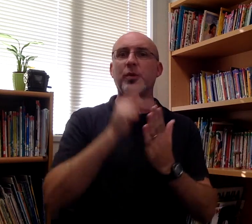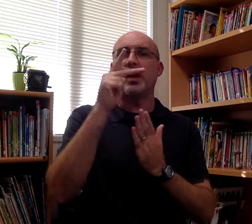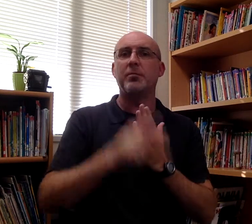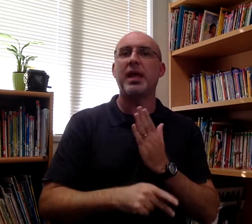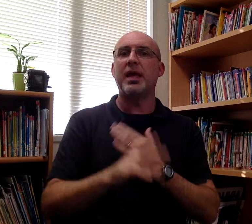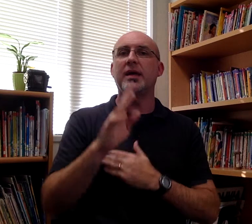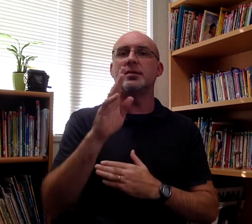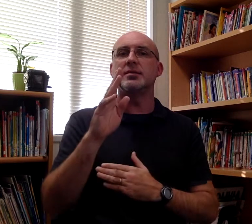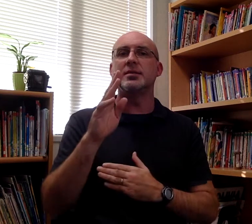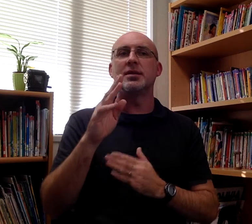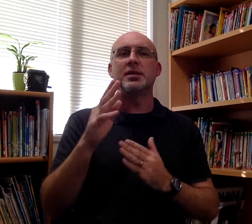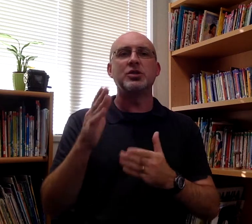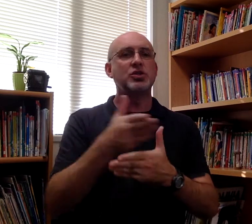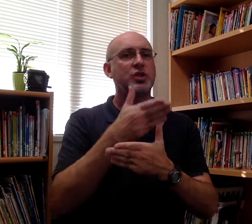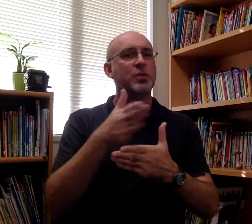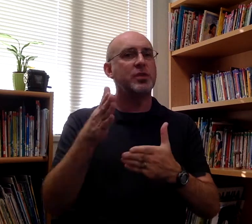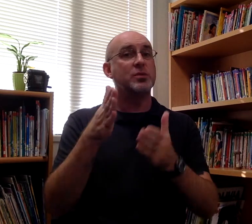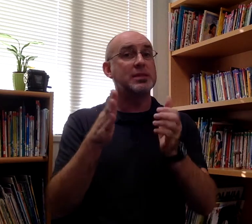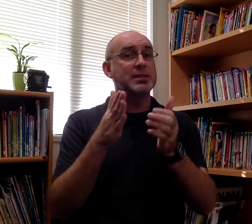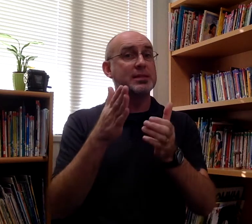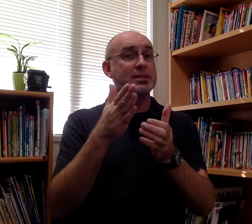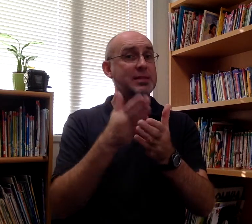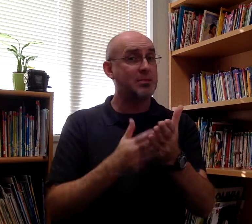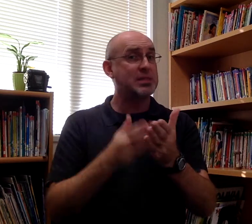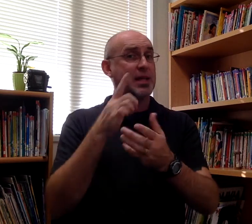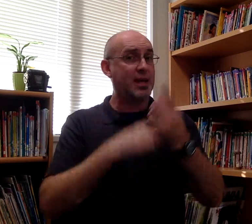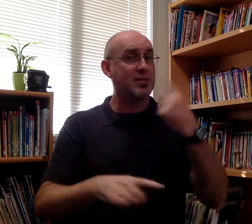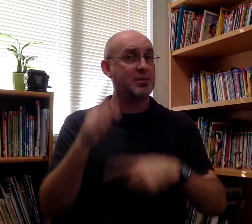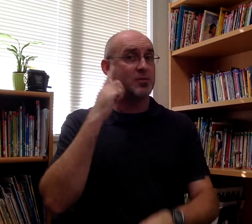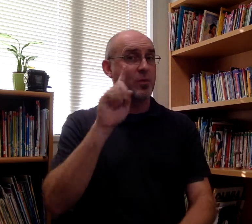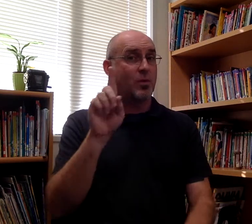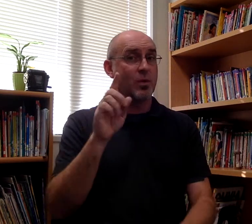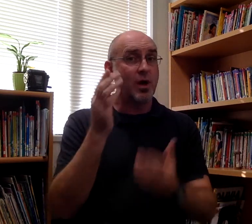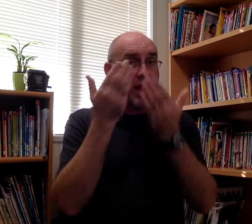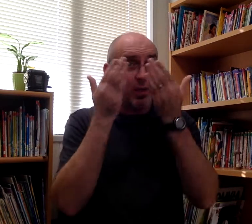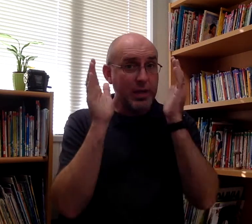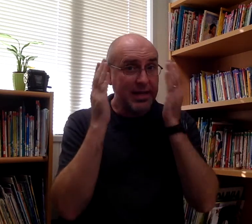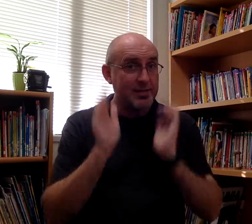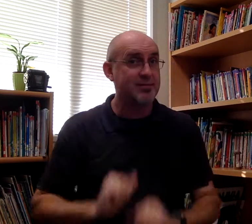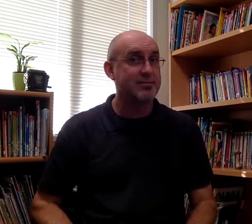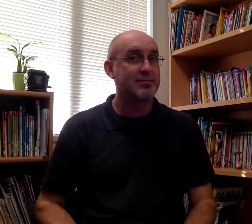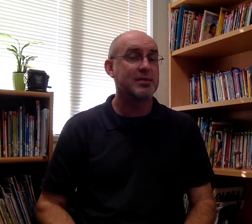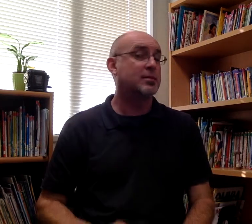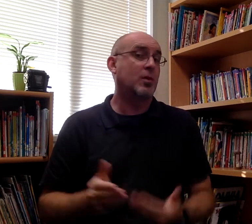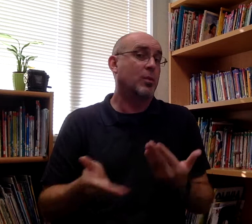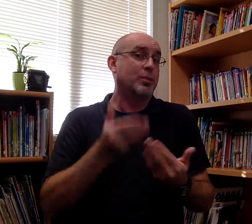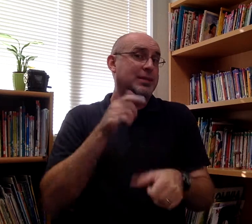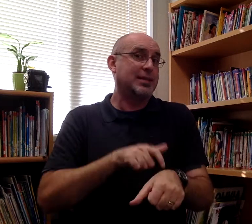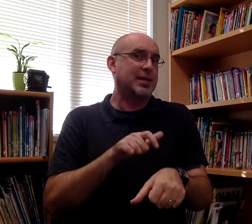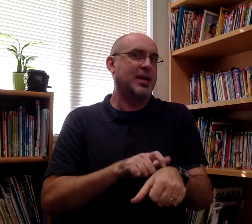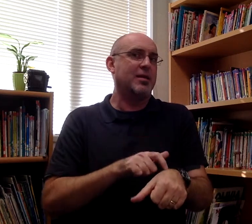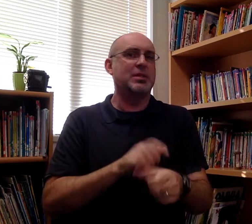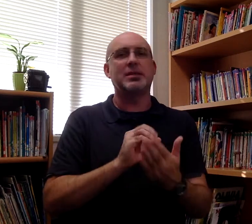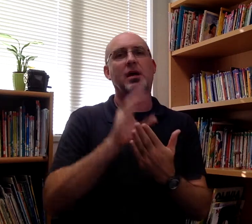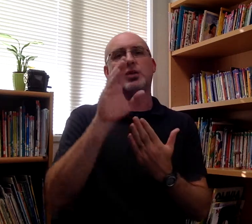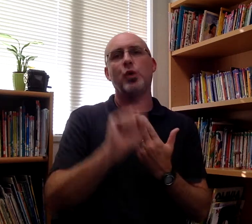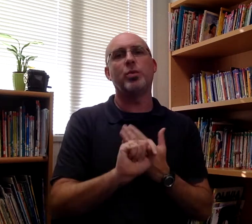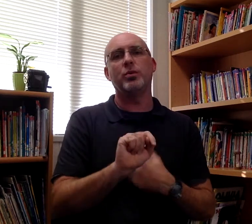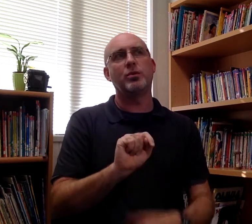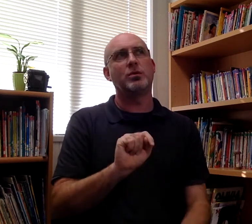program and share with you some signs for Halloween, because it's almost that time. It's October,